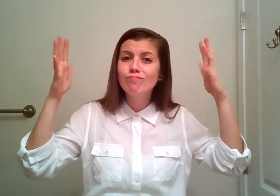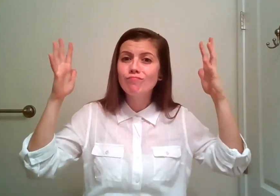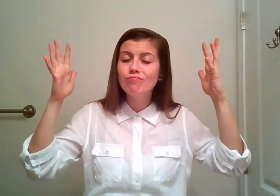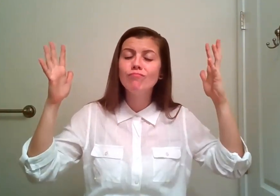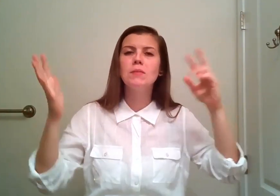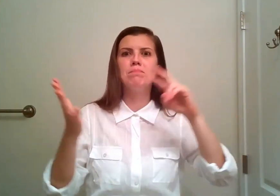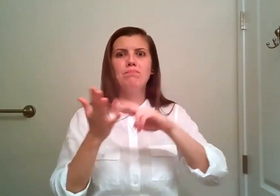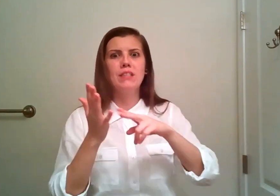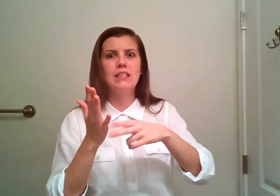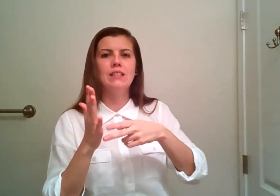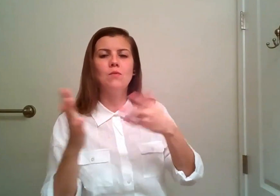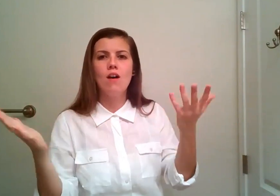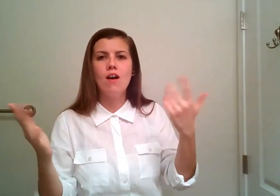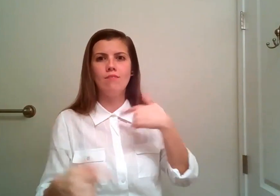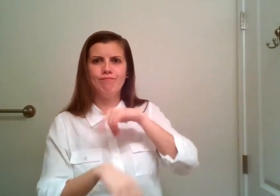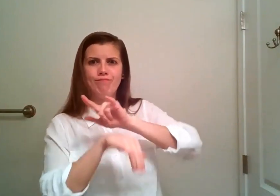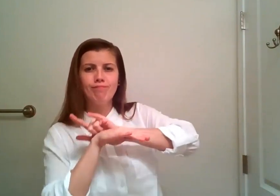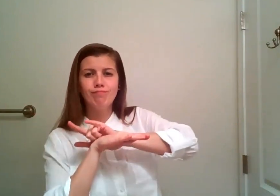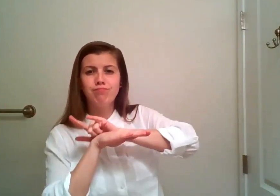and I was accepted to